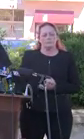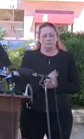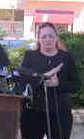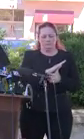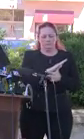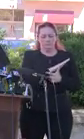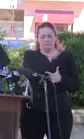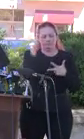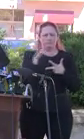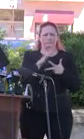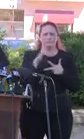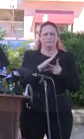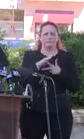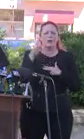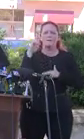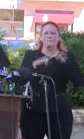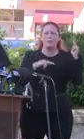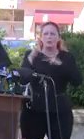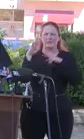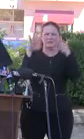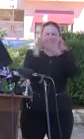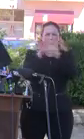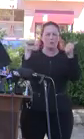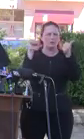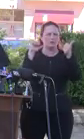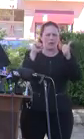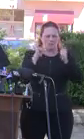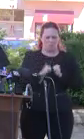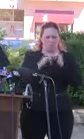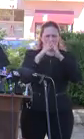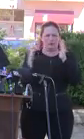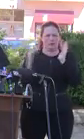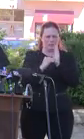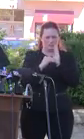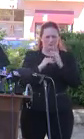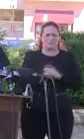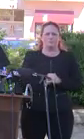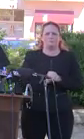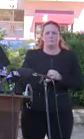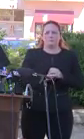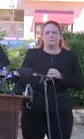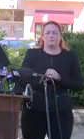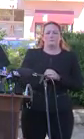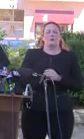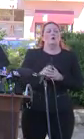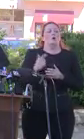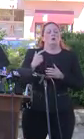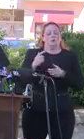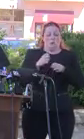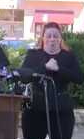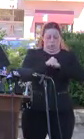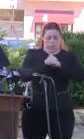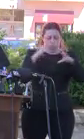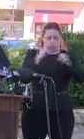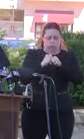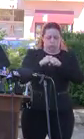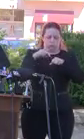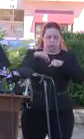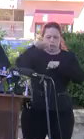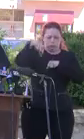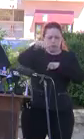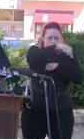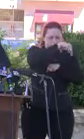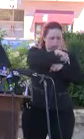building damage assessment and rebuilding efforts. Rapid assessment has been completed of the immediate structures of